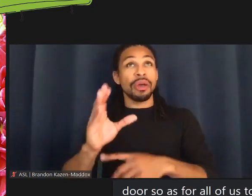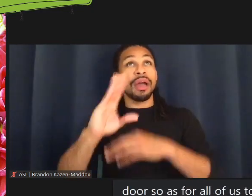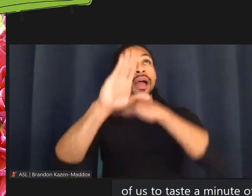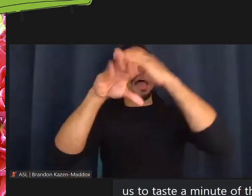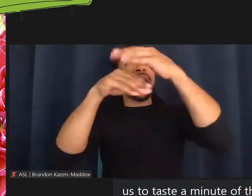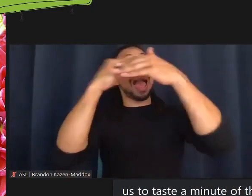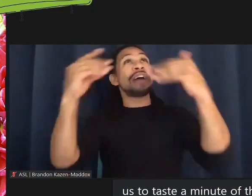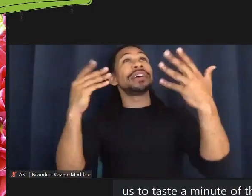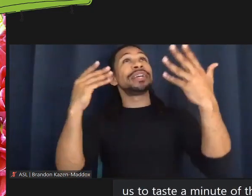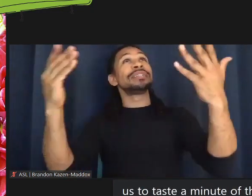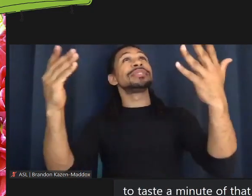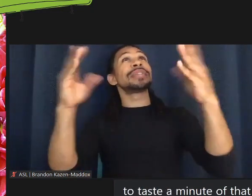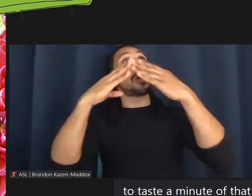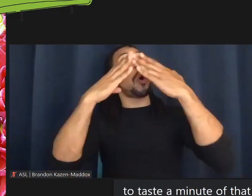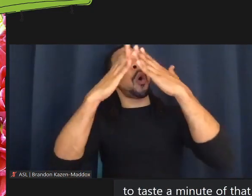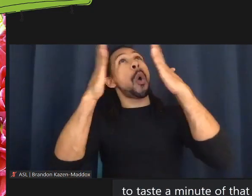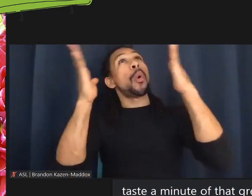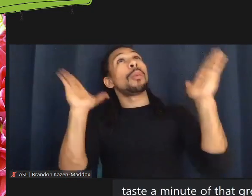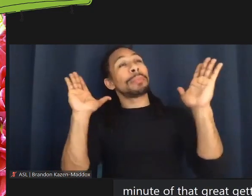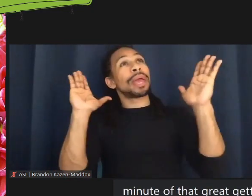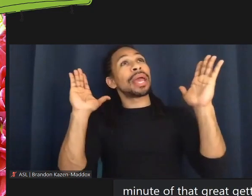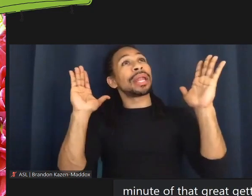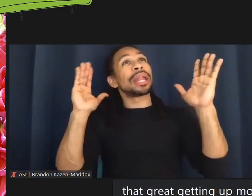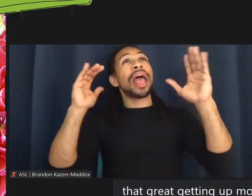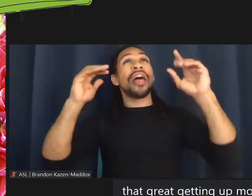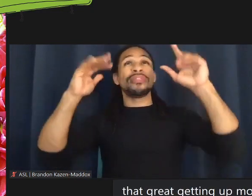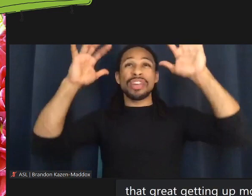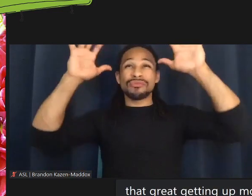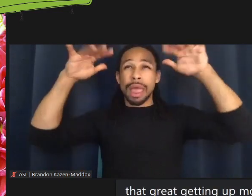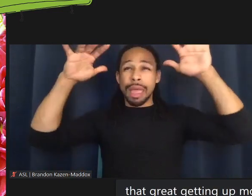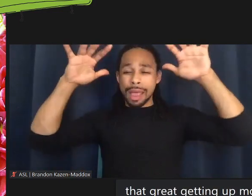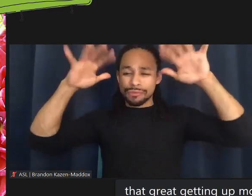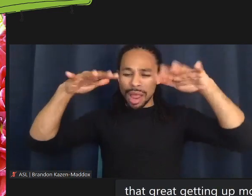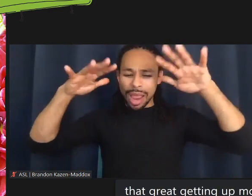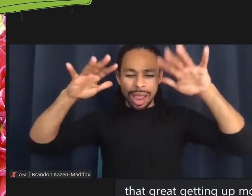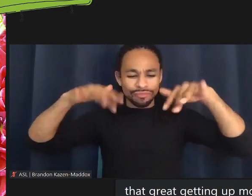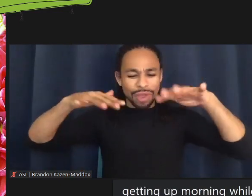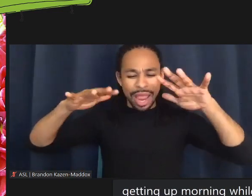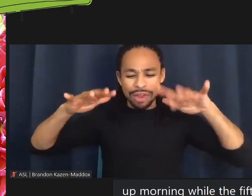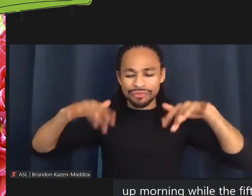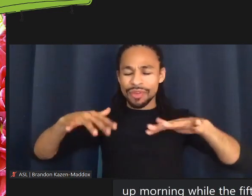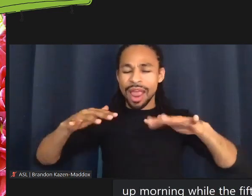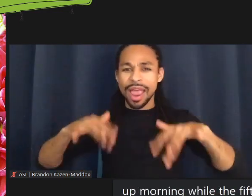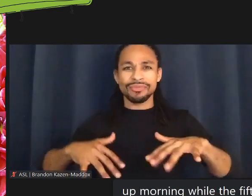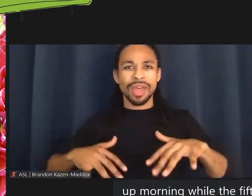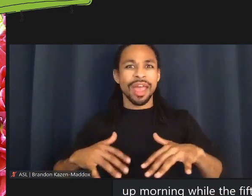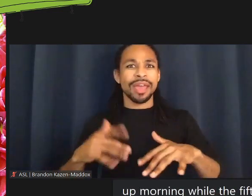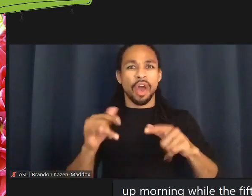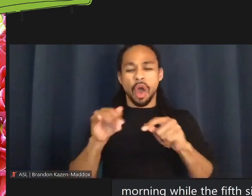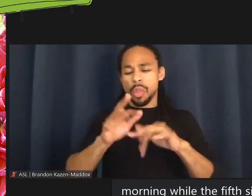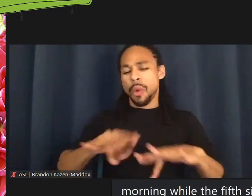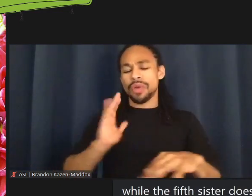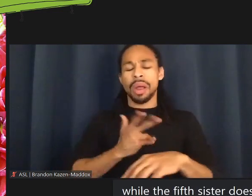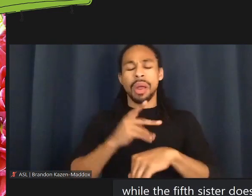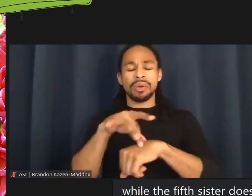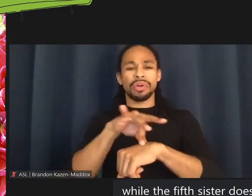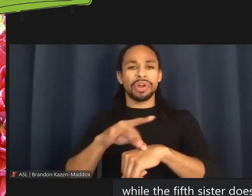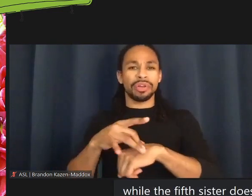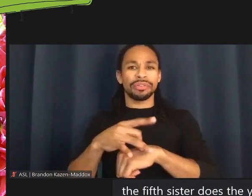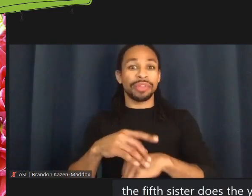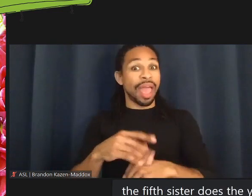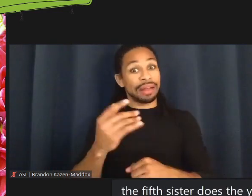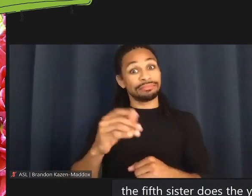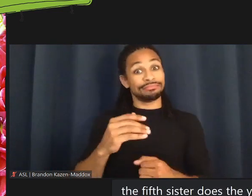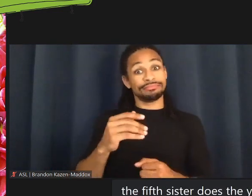spill forth all over this green and gray earth, and a simpler man might have thought this some